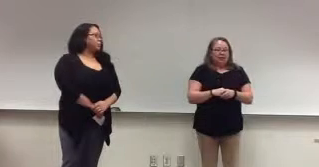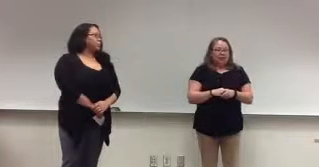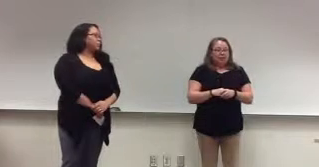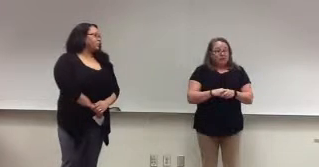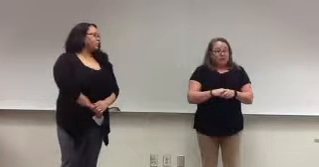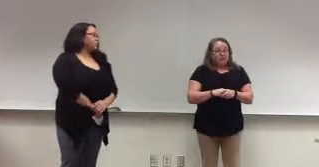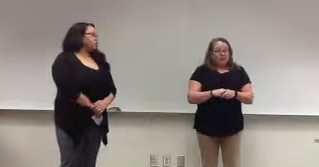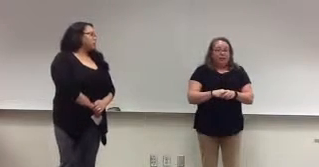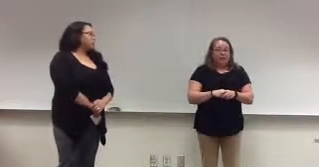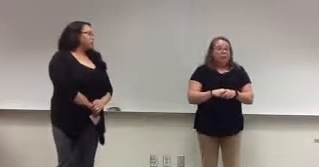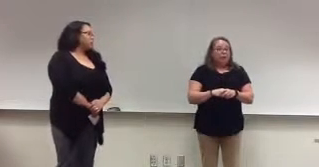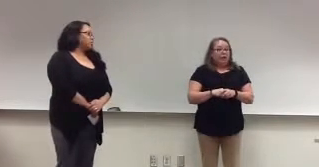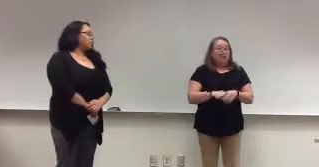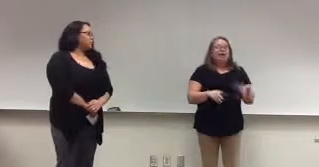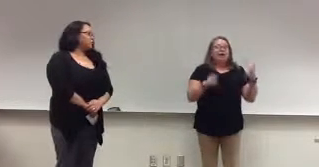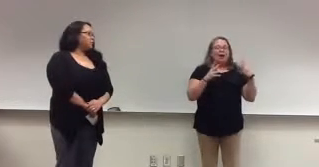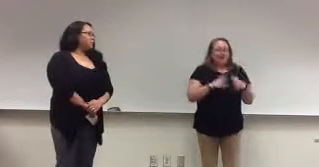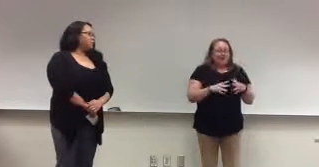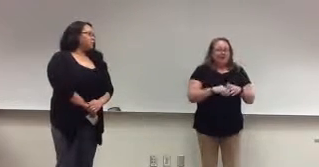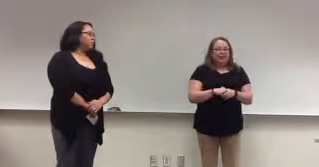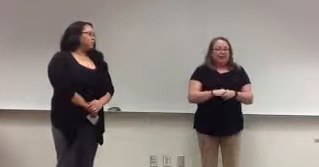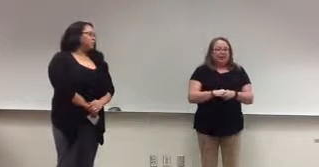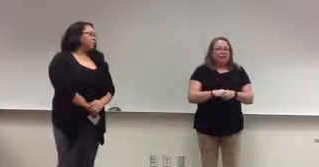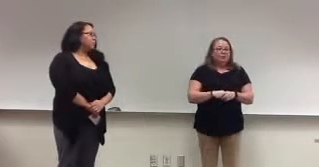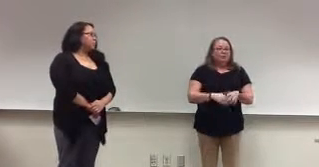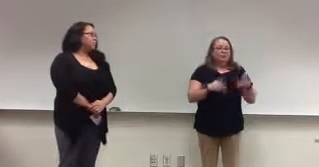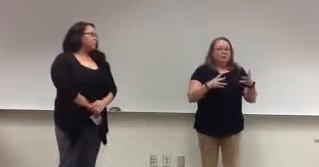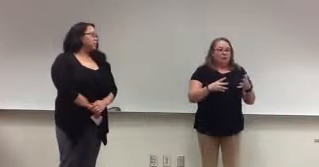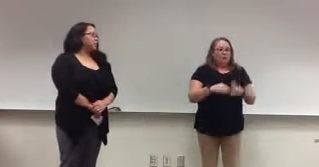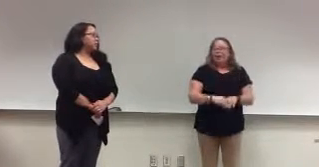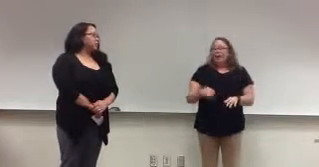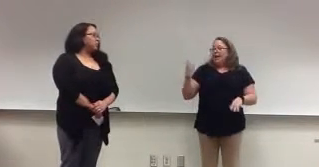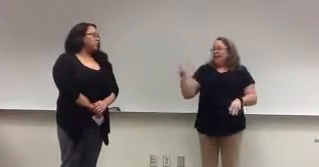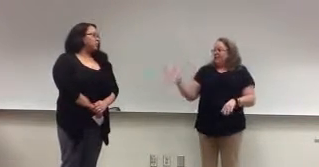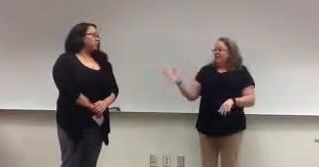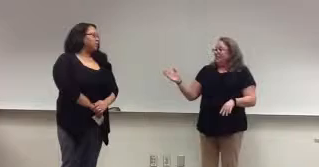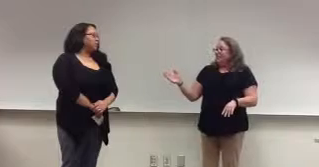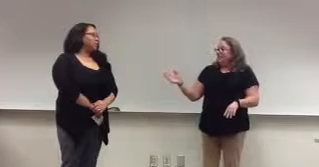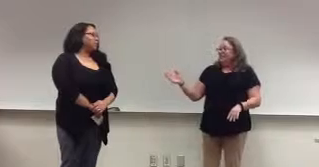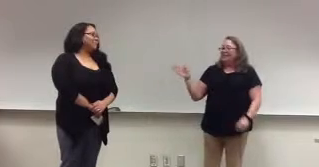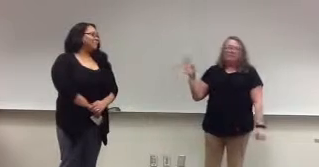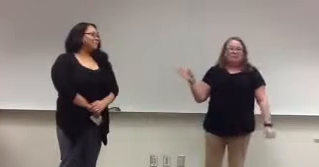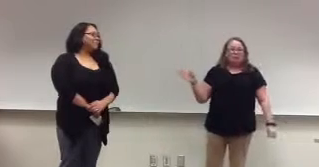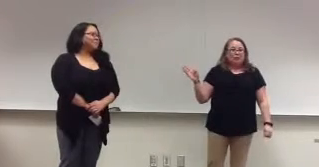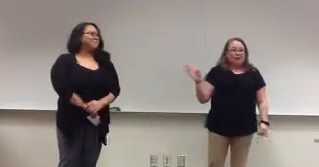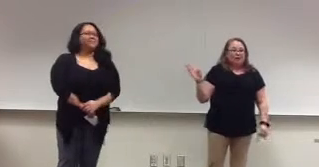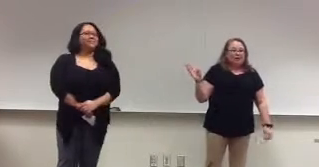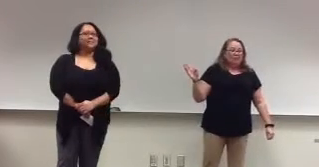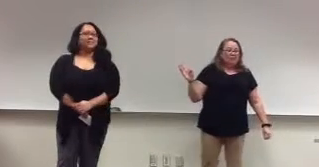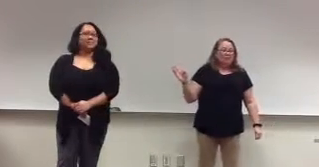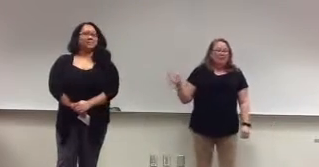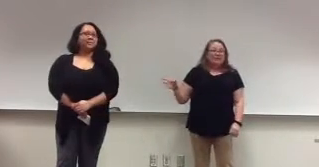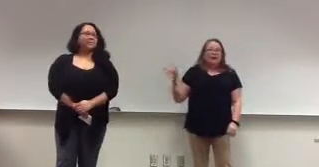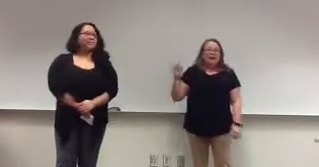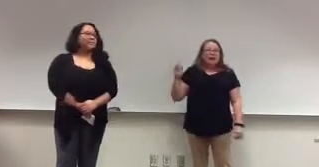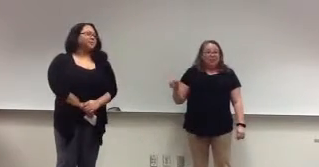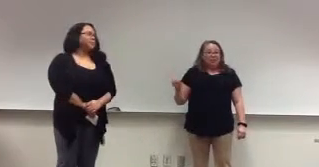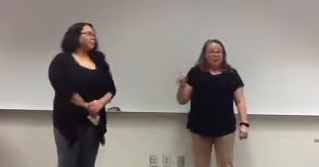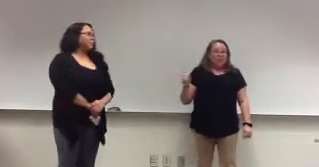understand what she wanted, and I cried. I decided I needed to go to school and learn. Ashley worked for a hotel for 4 years, and they taught